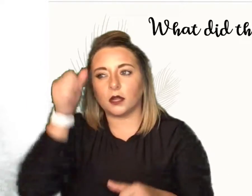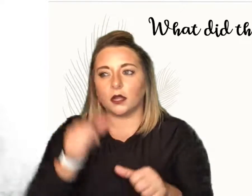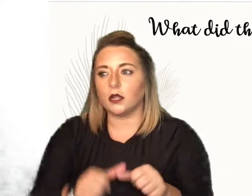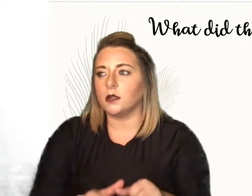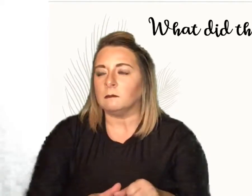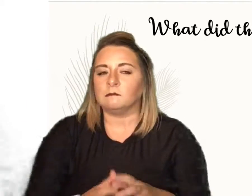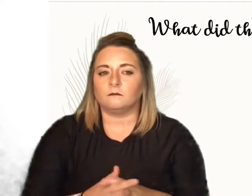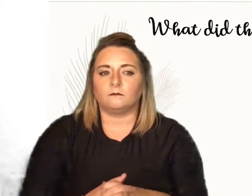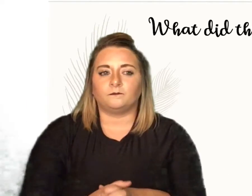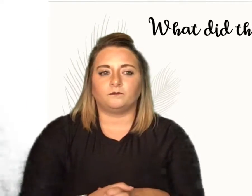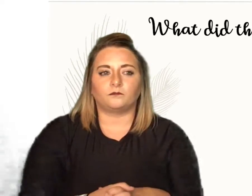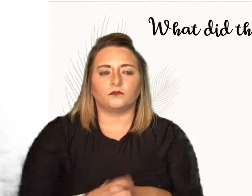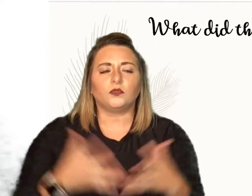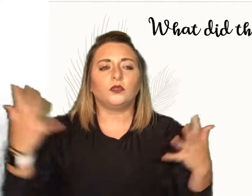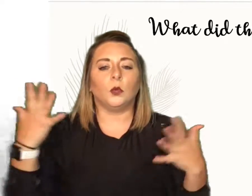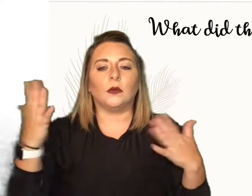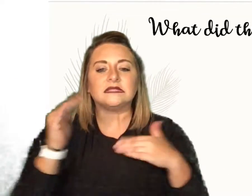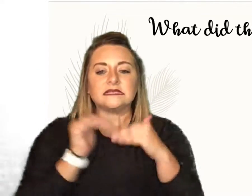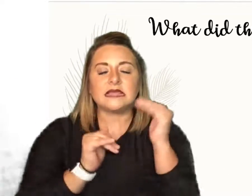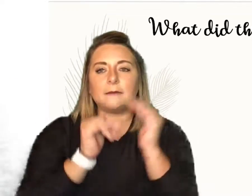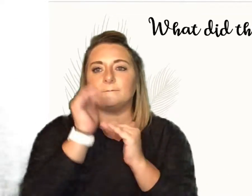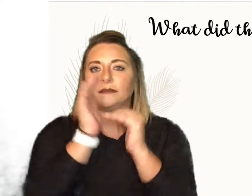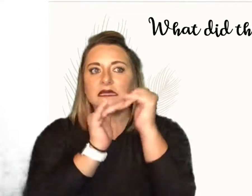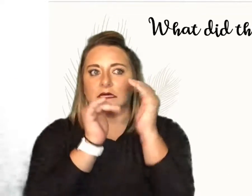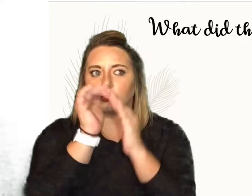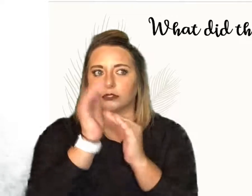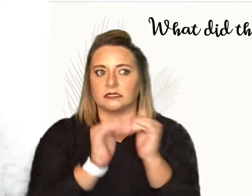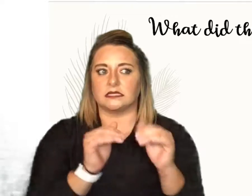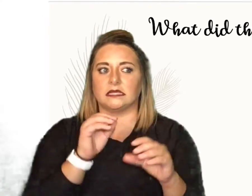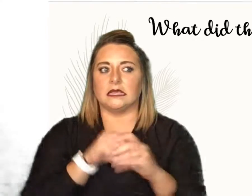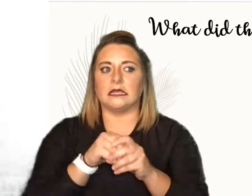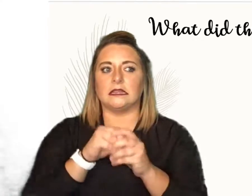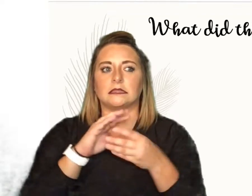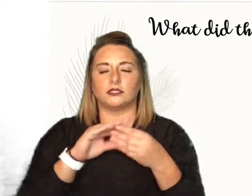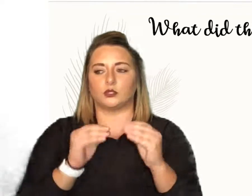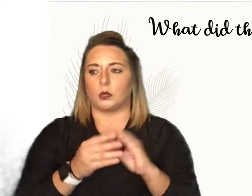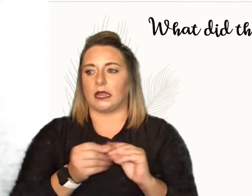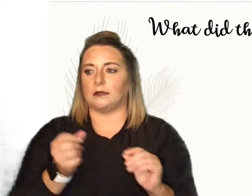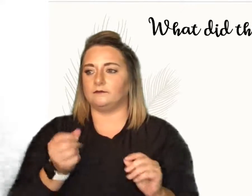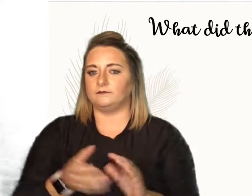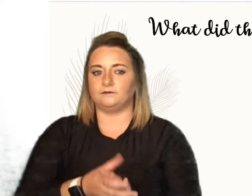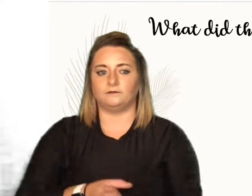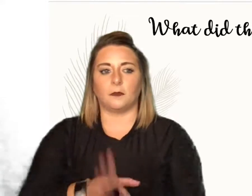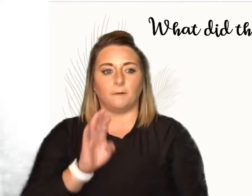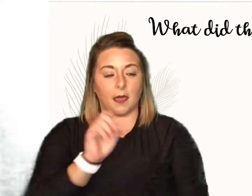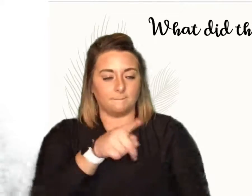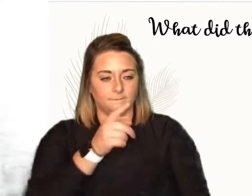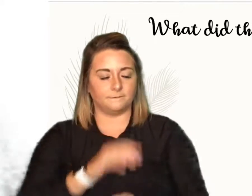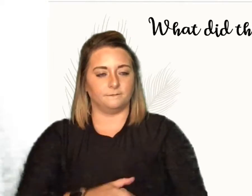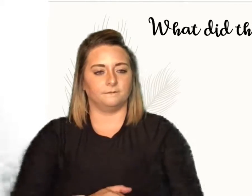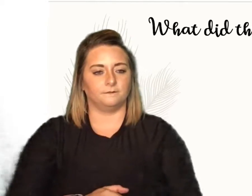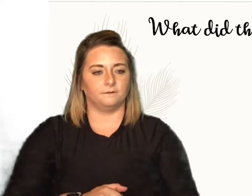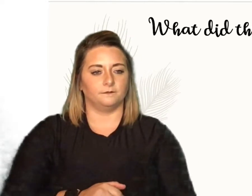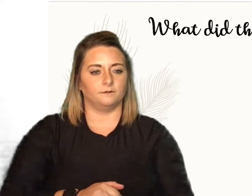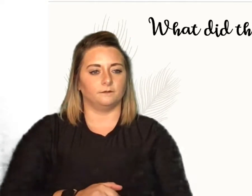you remember? What did they build in the story? But?